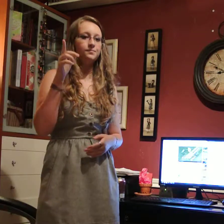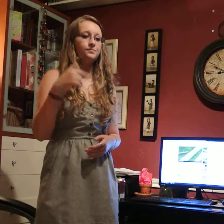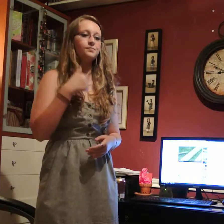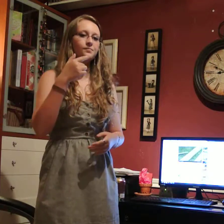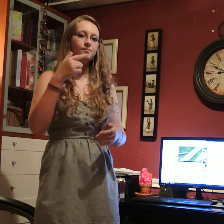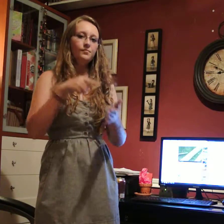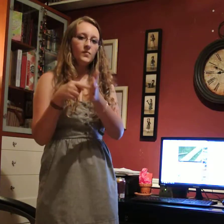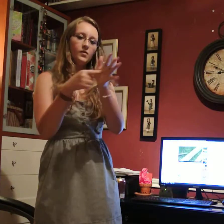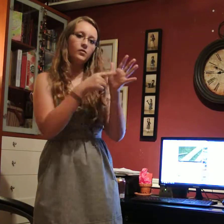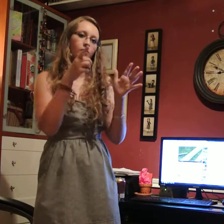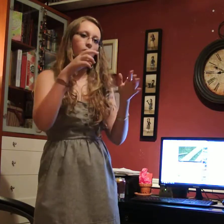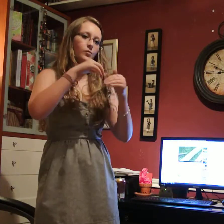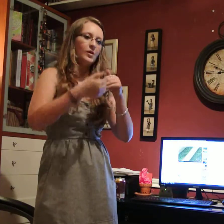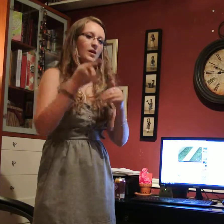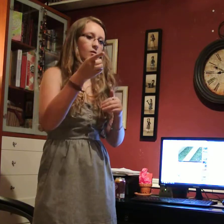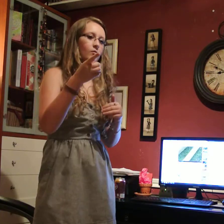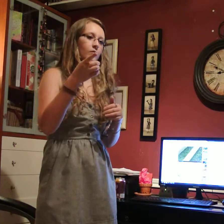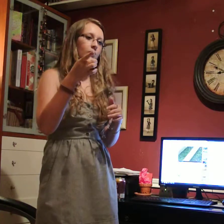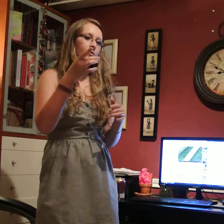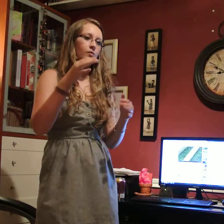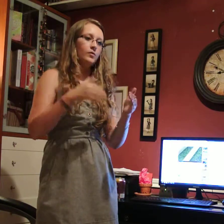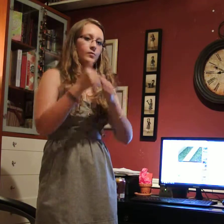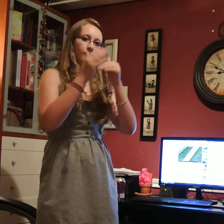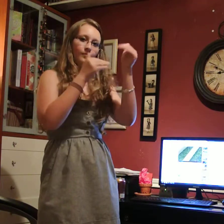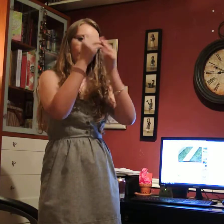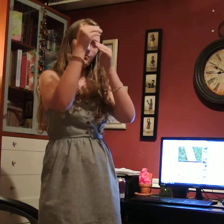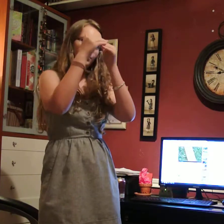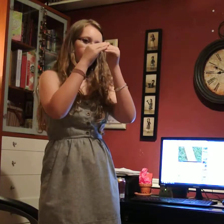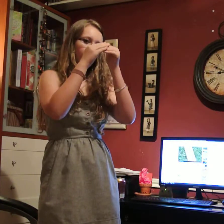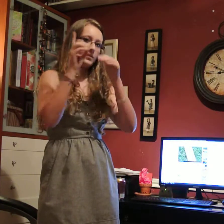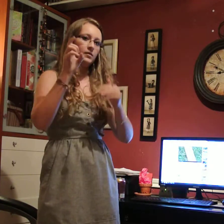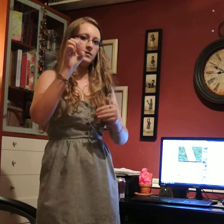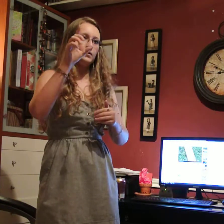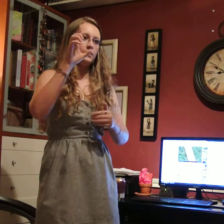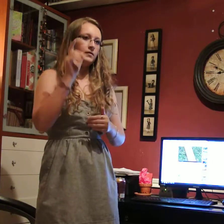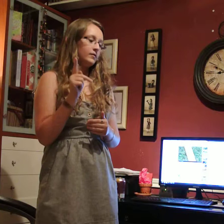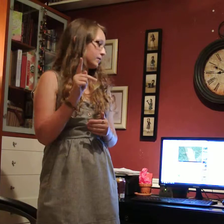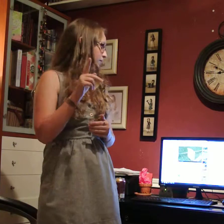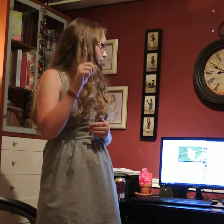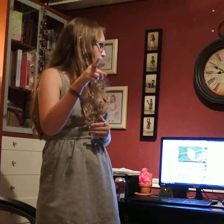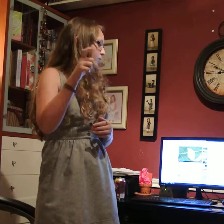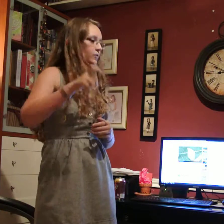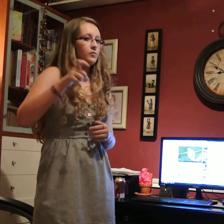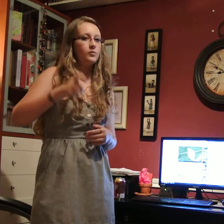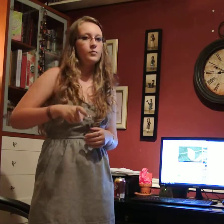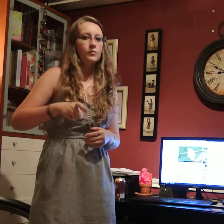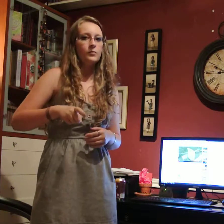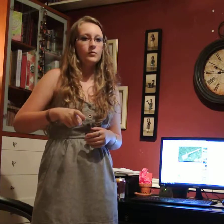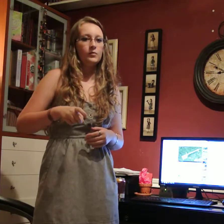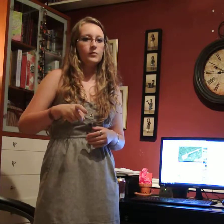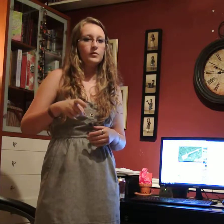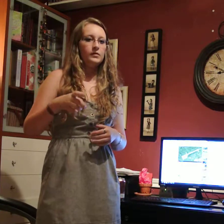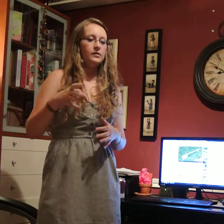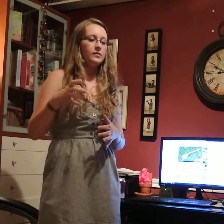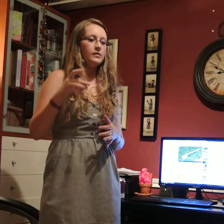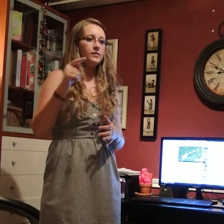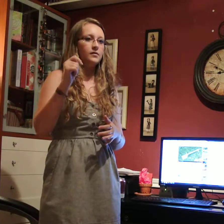timber posts, bearers, joists, decking timber, dry concrete, wet shoes,